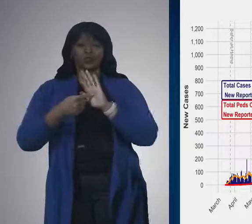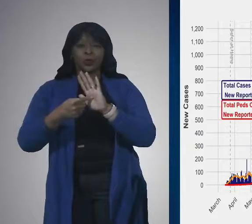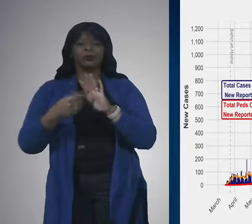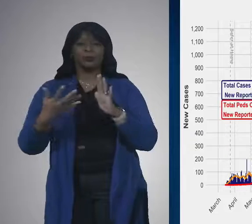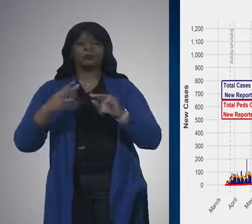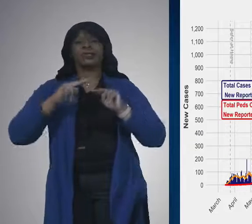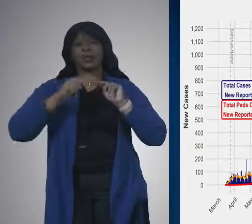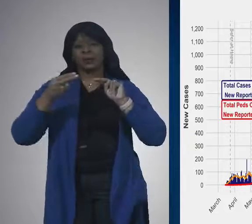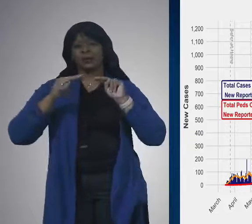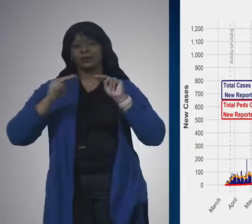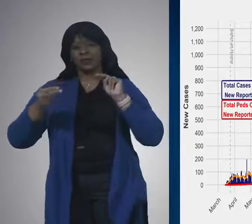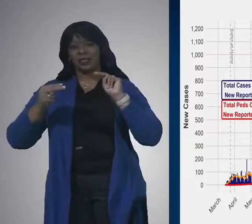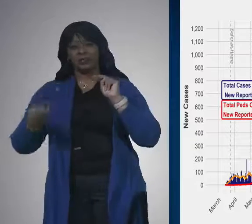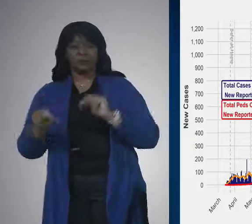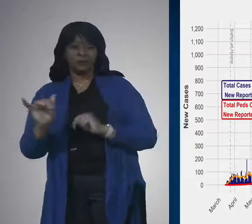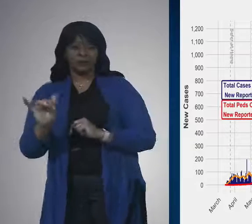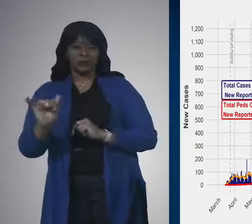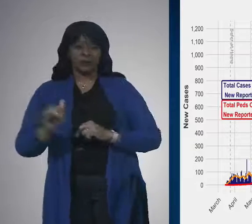downward trend as well.